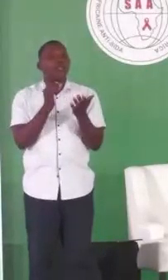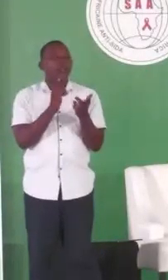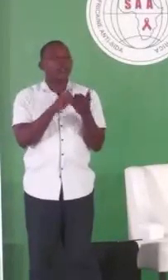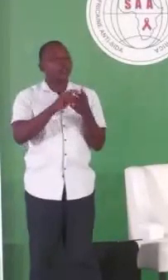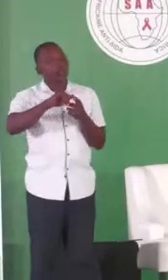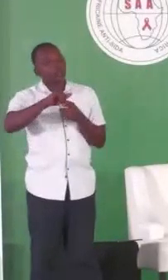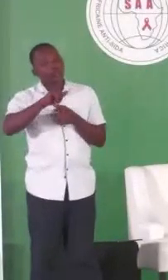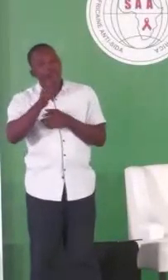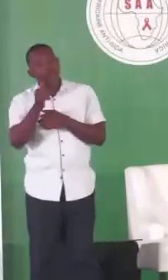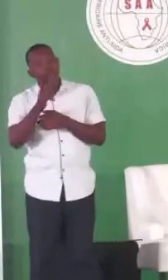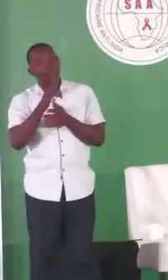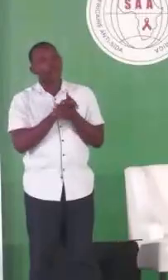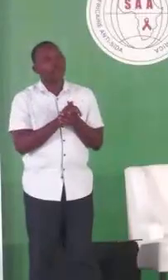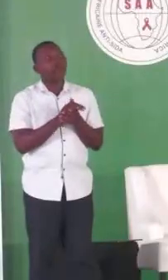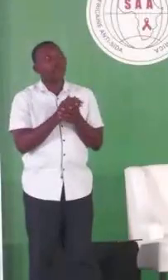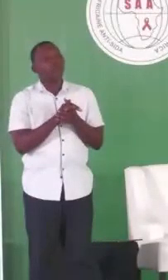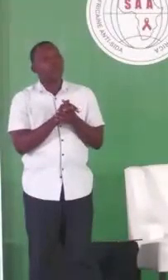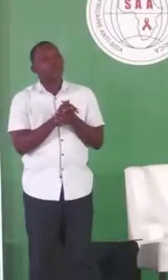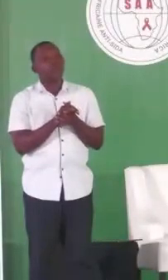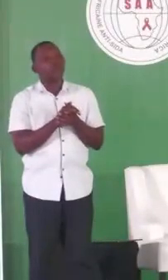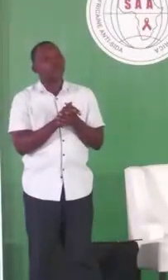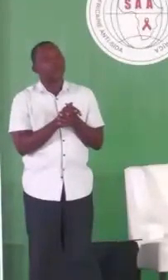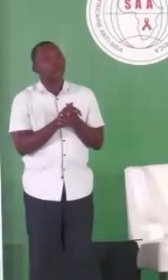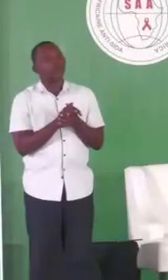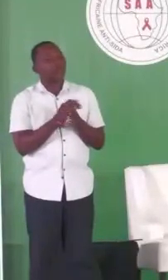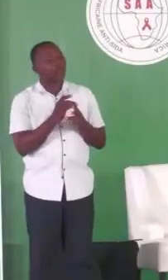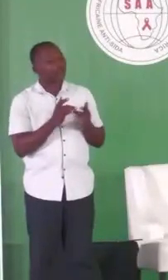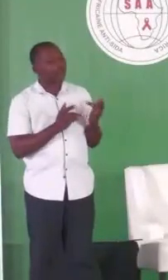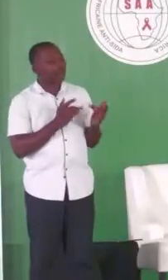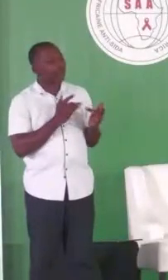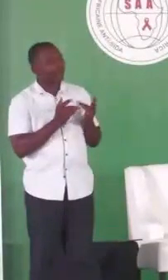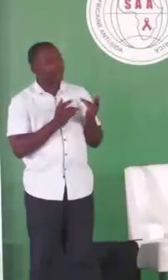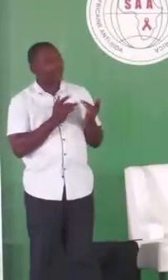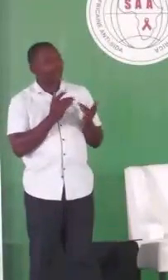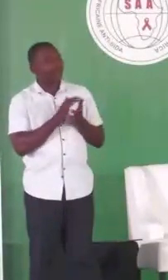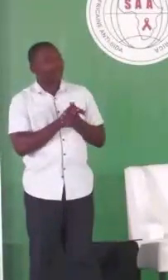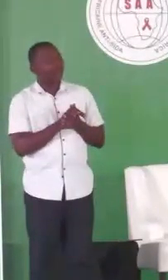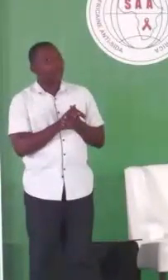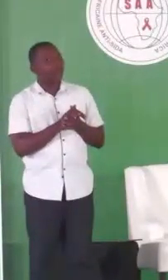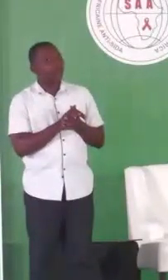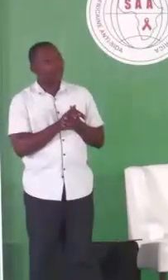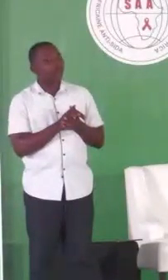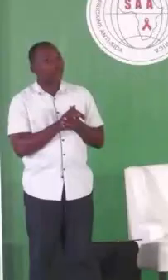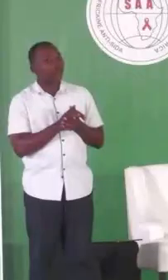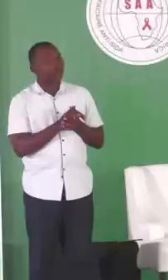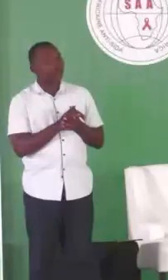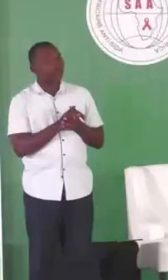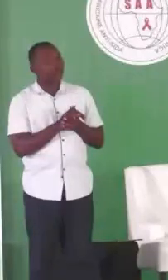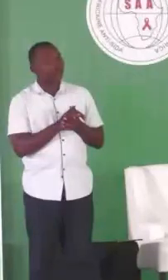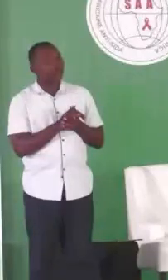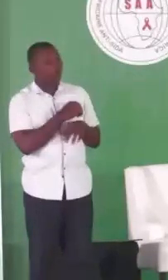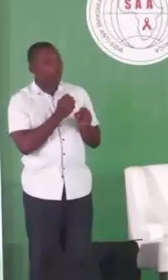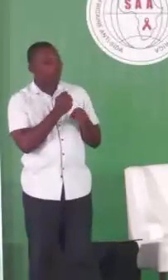other 2 questions, but small ones, kindly unpack for us, by the time you're getting your